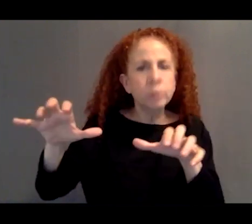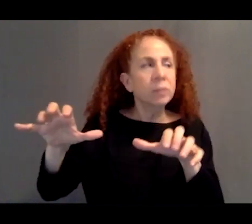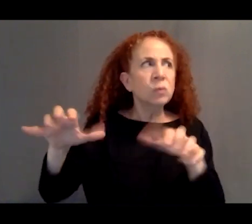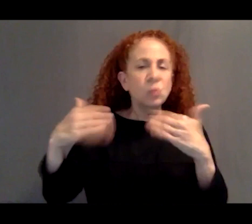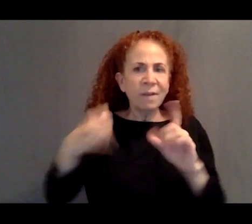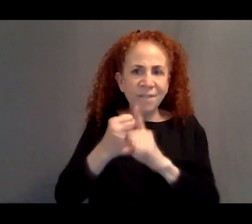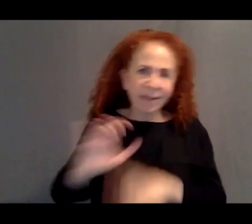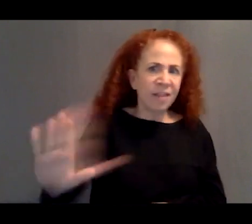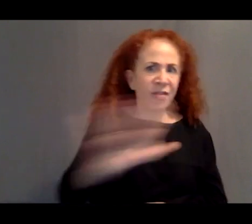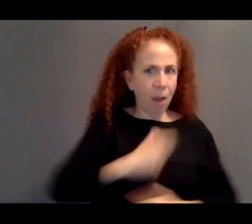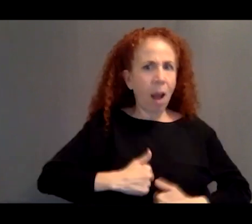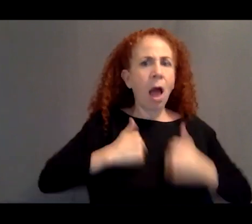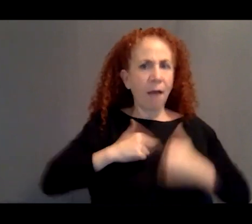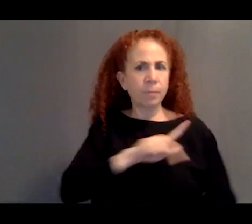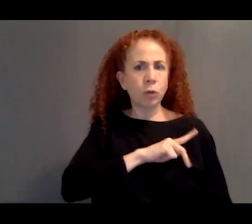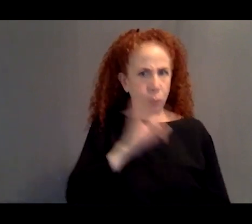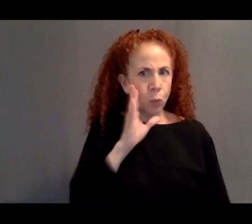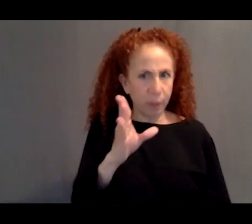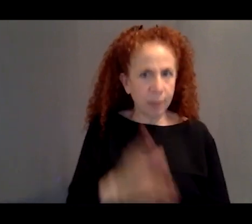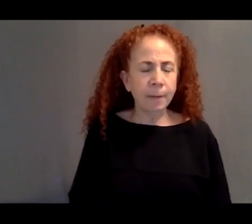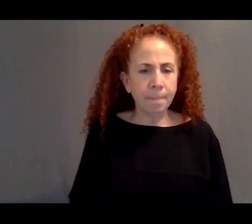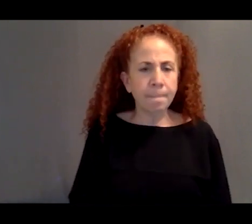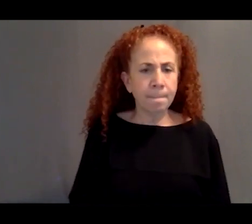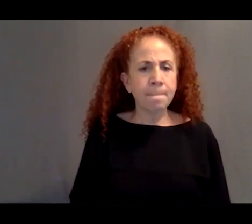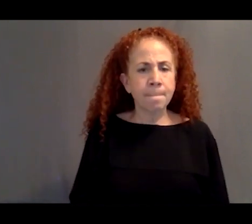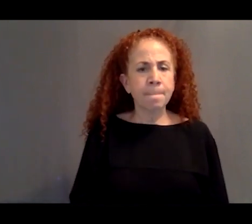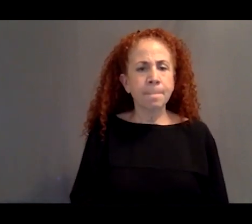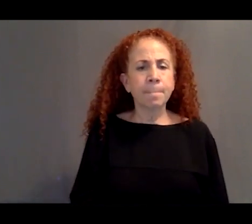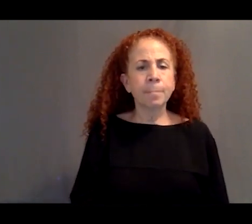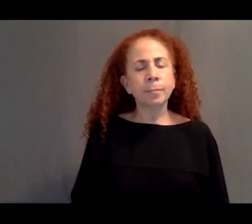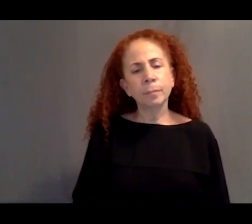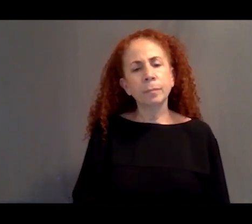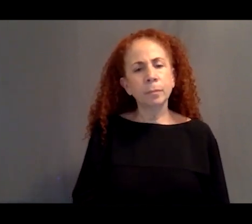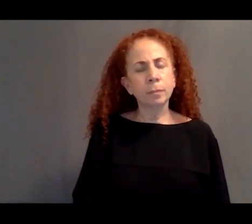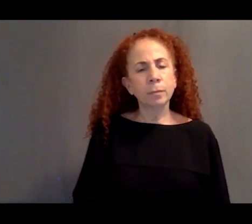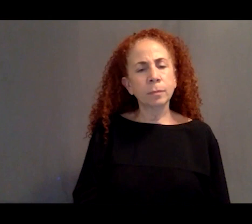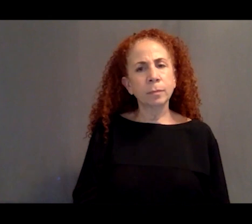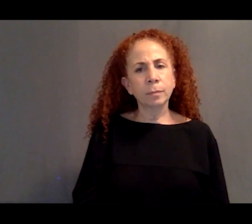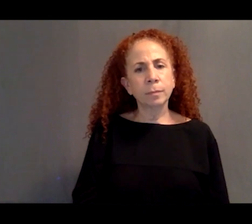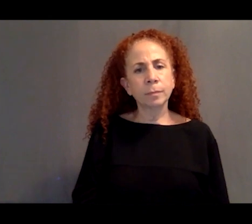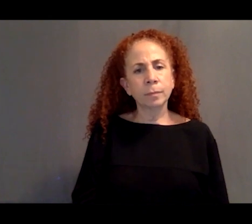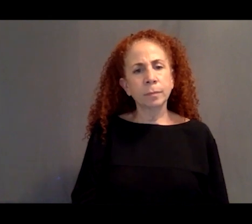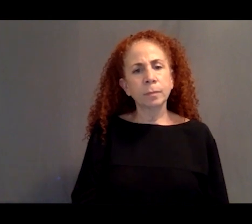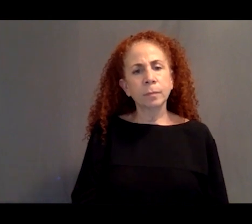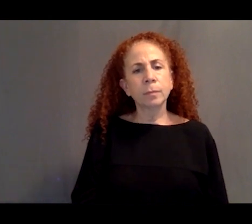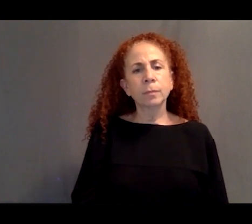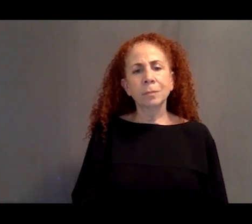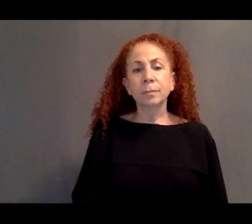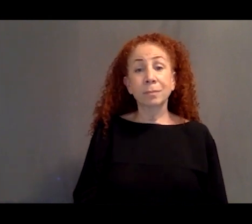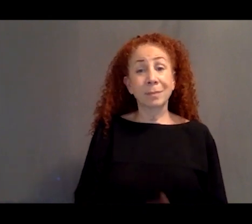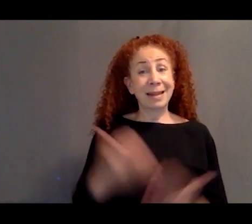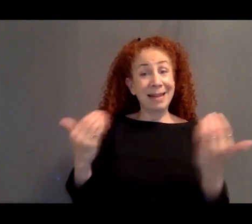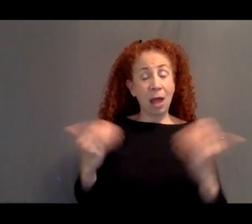these movements personally, and I think that they are seeing this